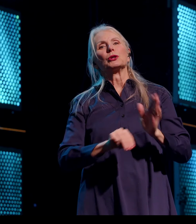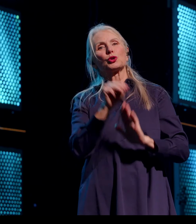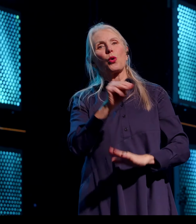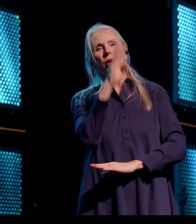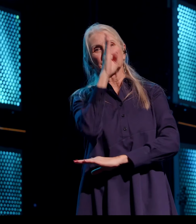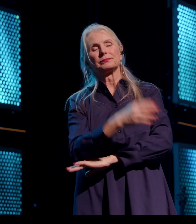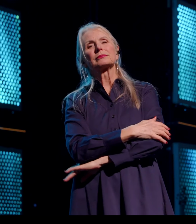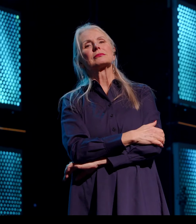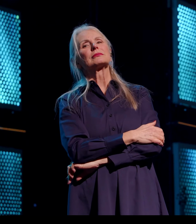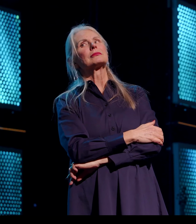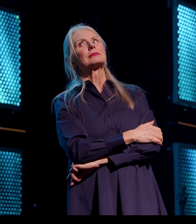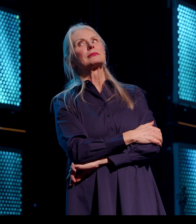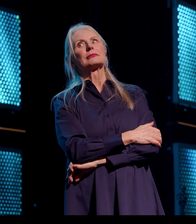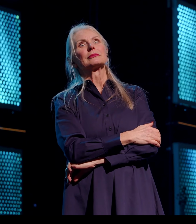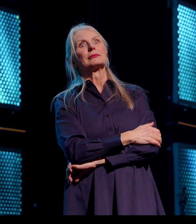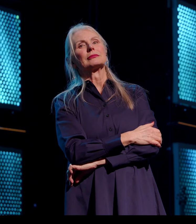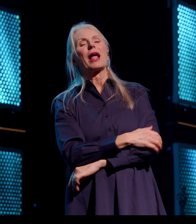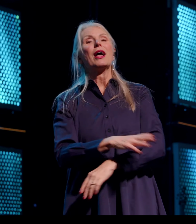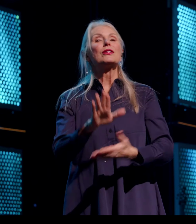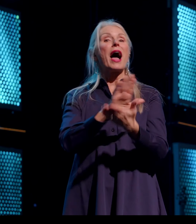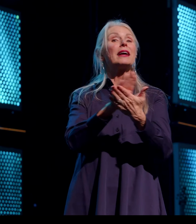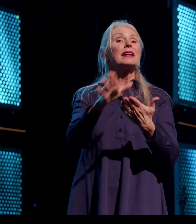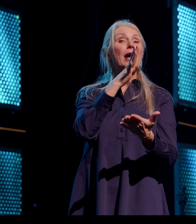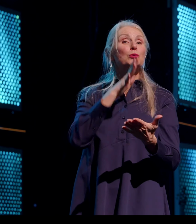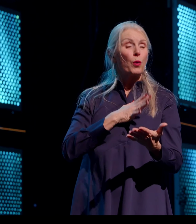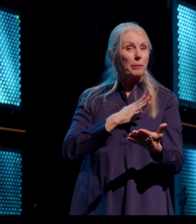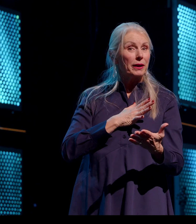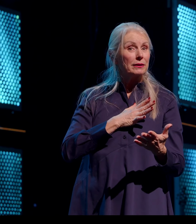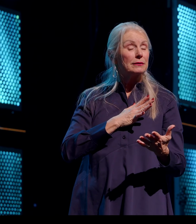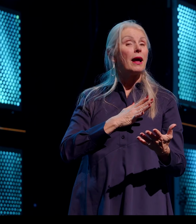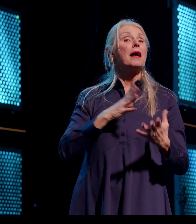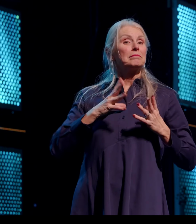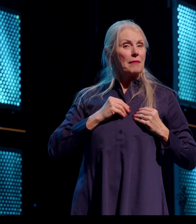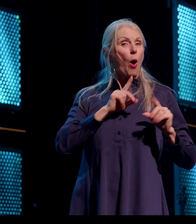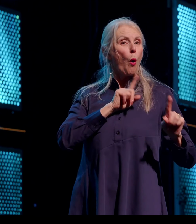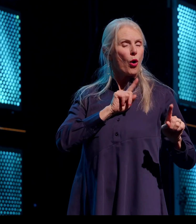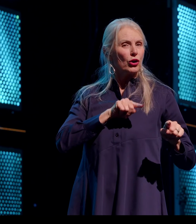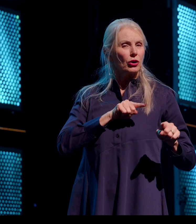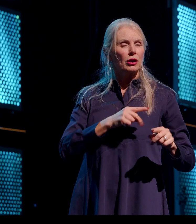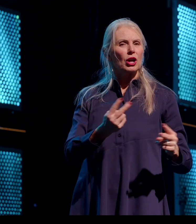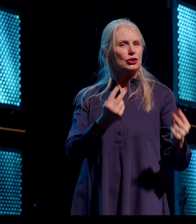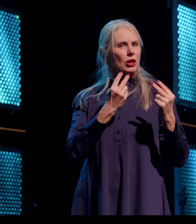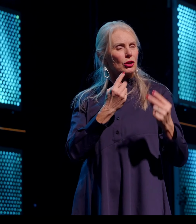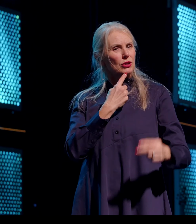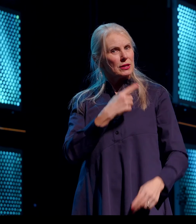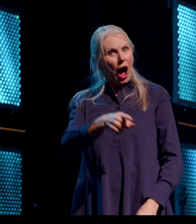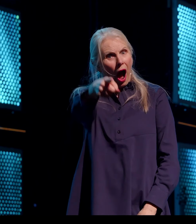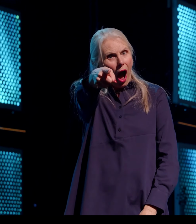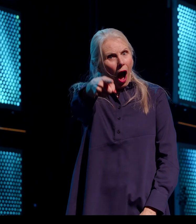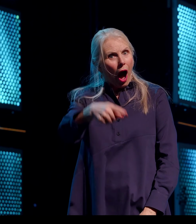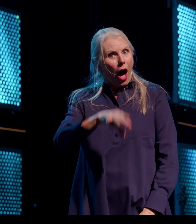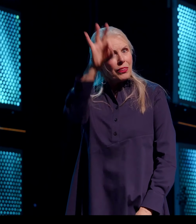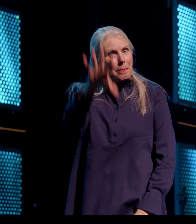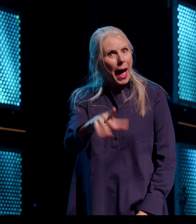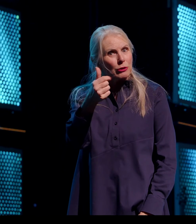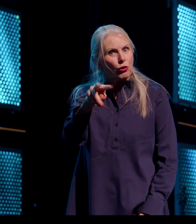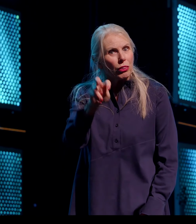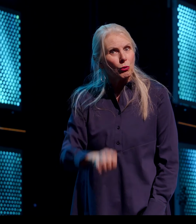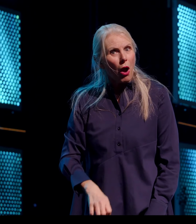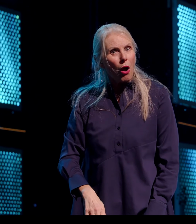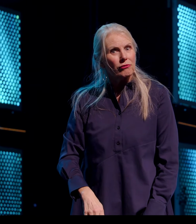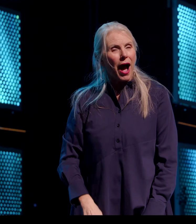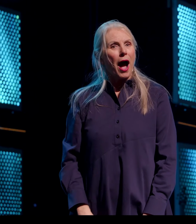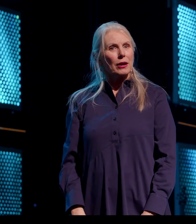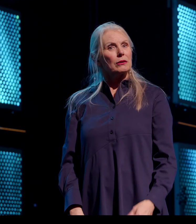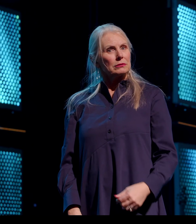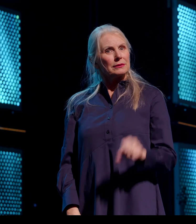forward. And then a nice girl takes our order. And she looks at us and she's like, are you the pastor at the Grove? And I was